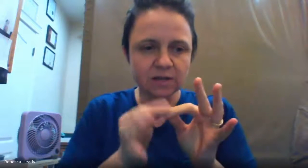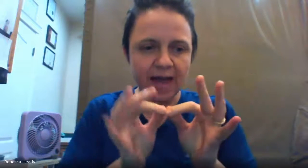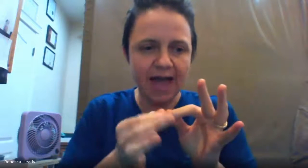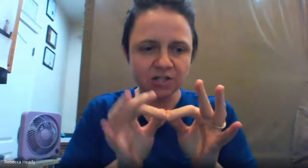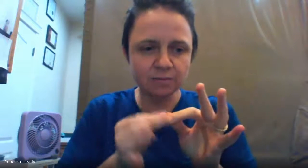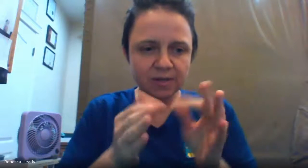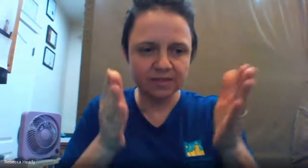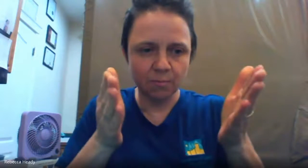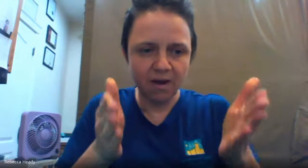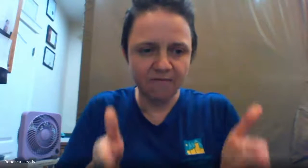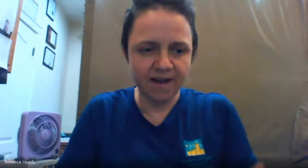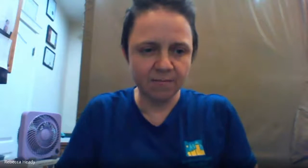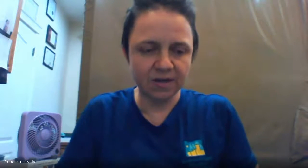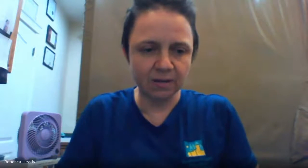the action plus the modifier becomes